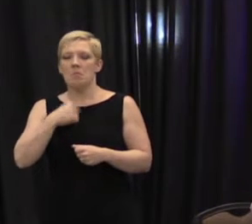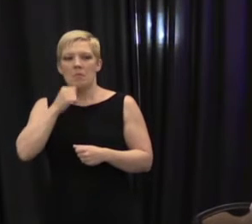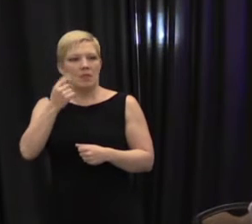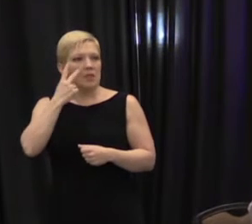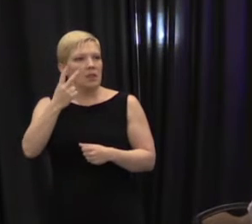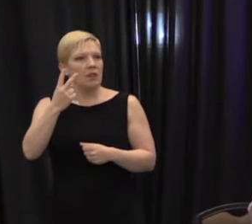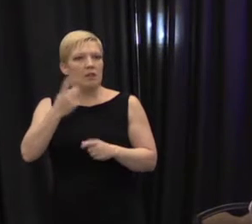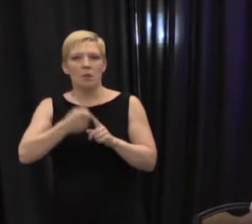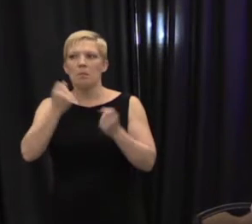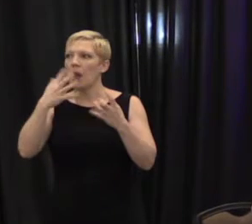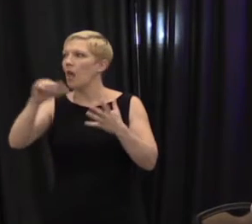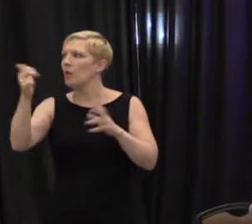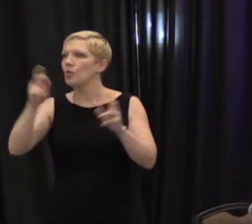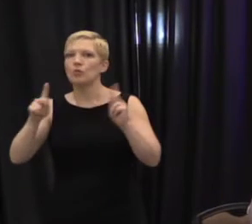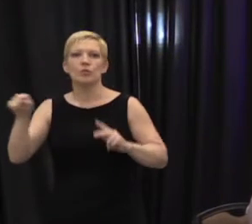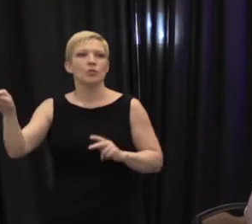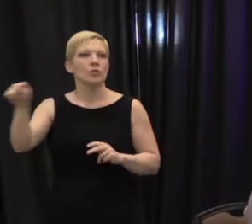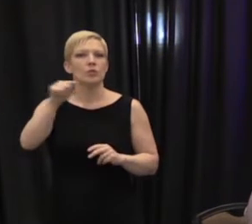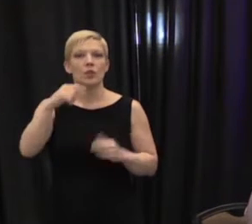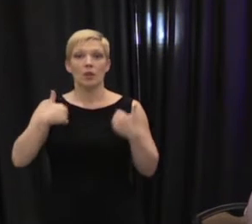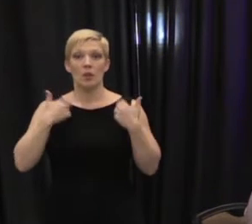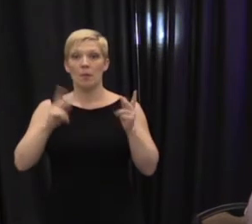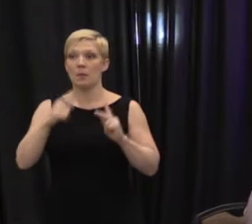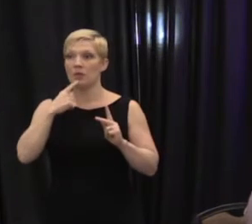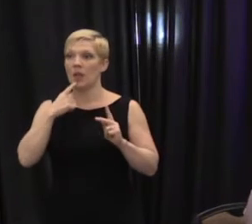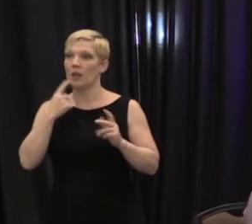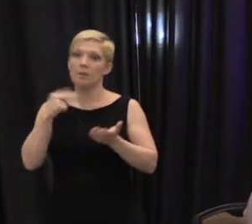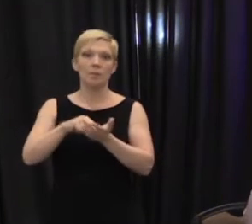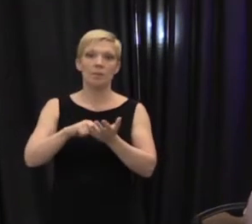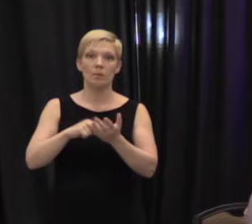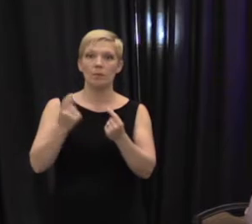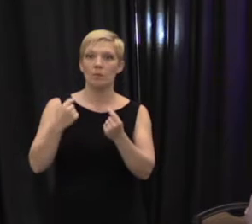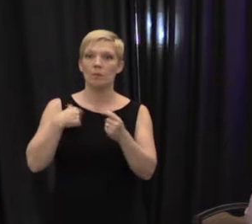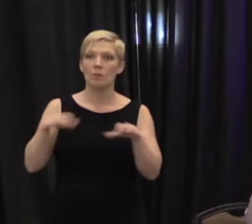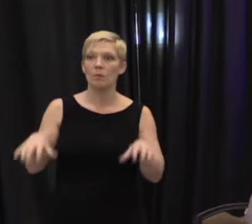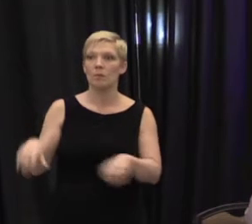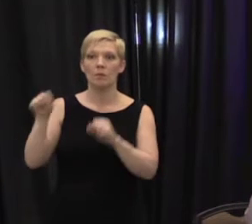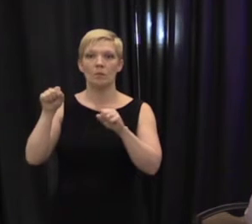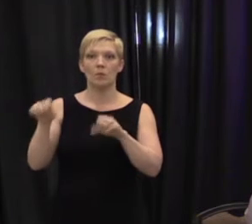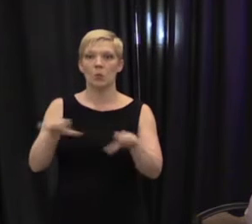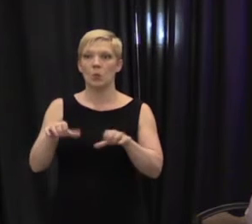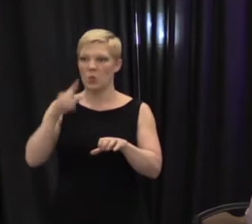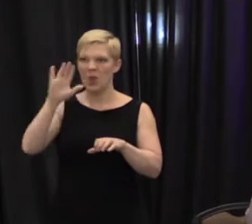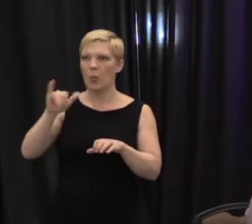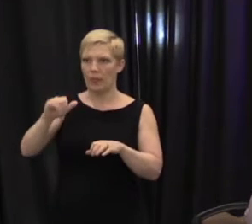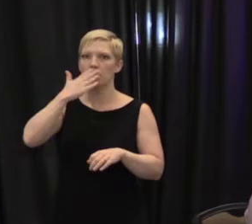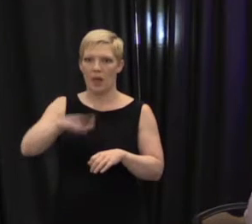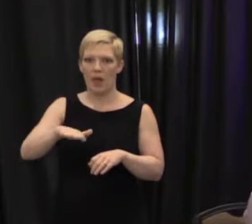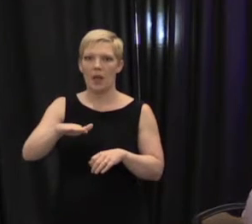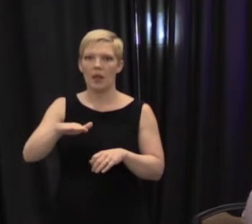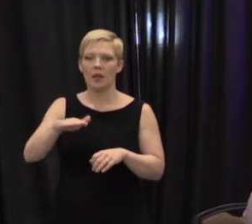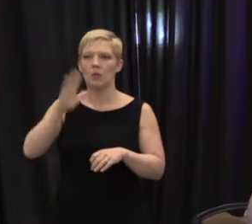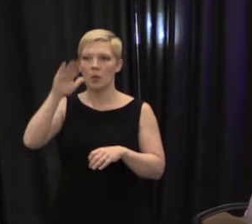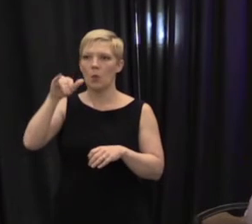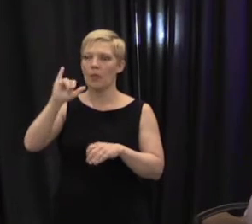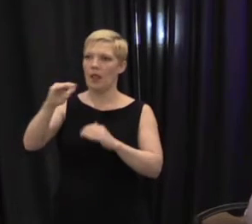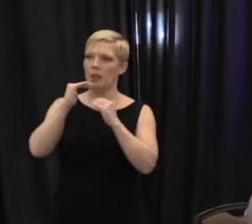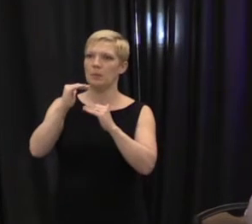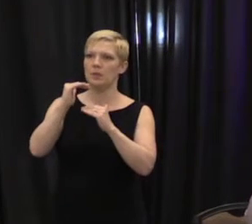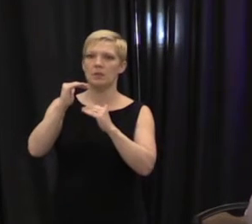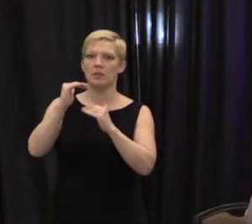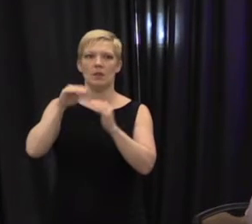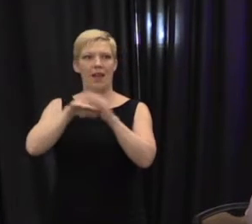folks, right? Young people were emailing us and saying, what can we do about this? We know this is a bad thing. What can we do? We know this person will limit access